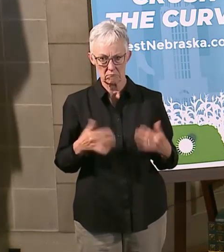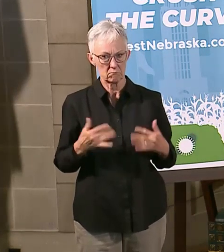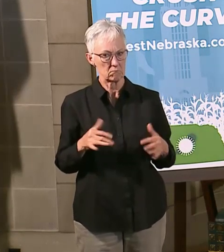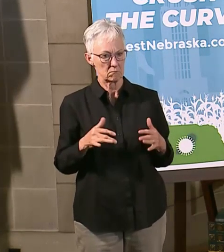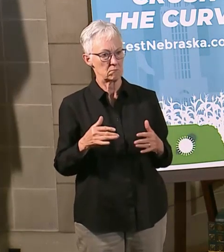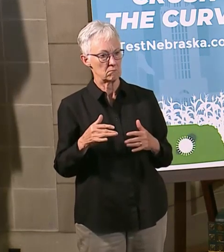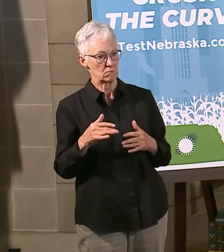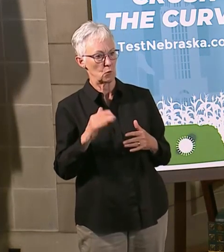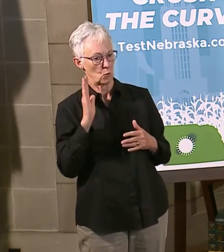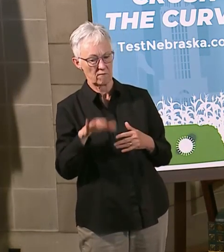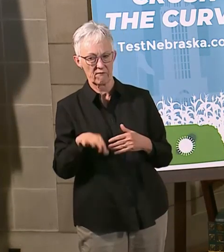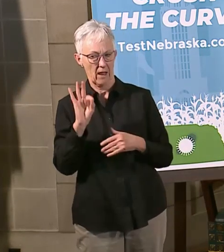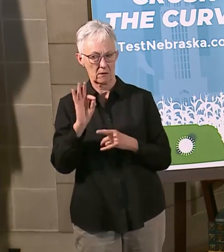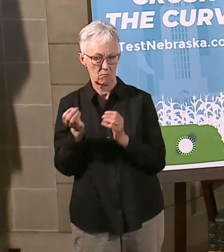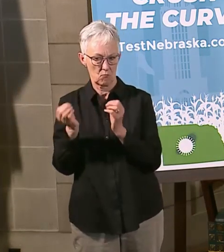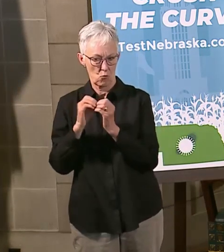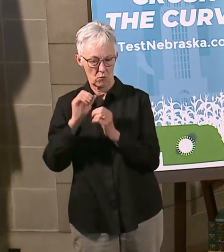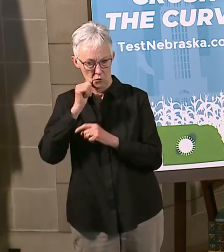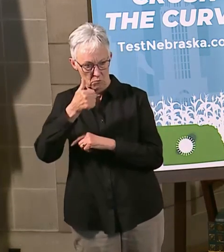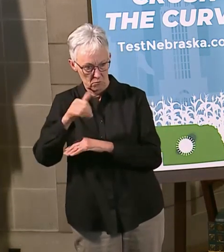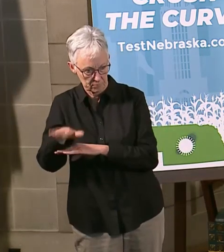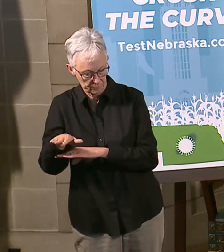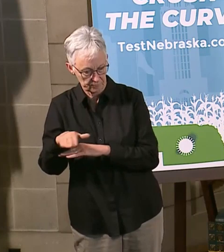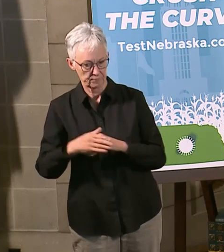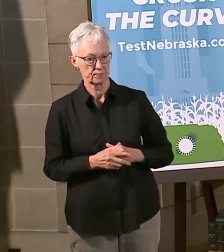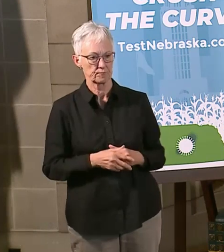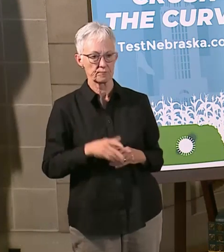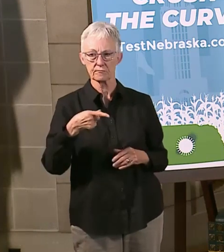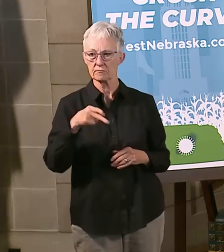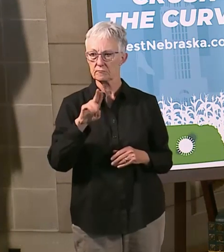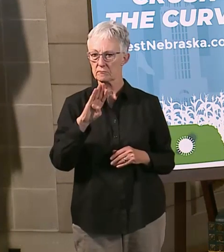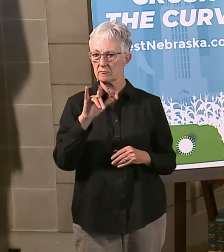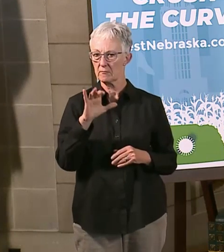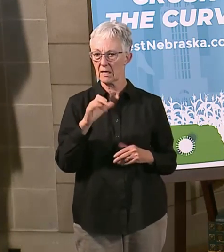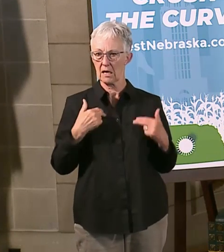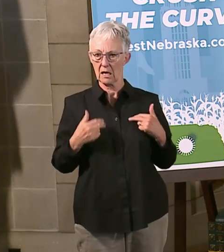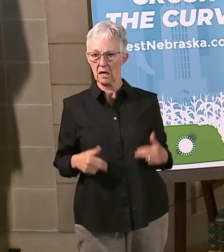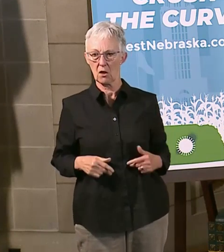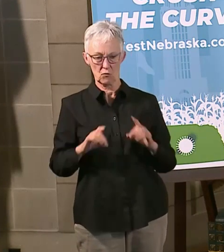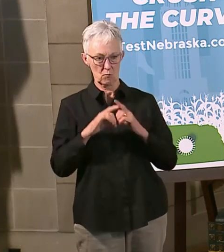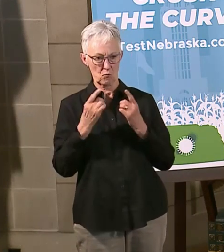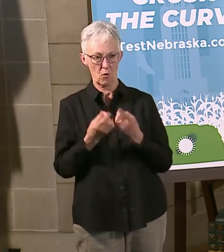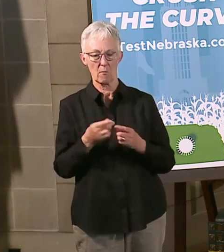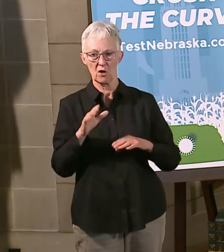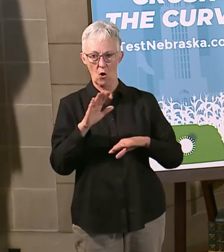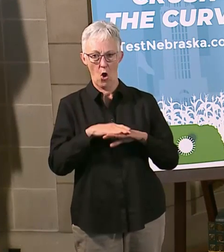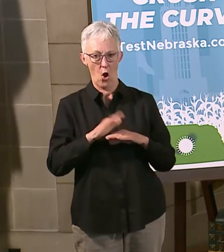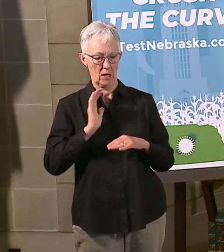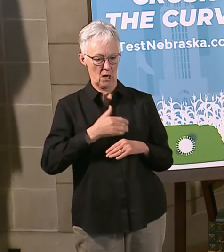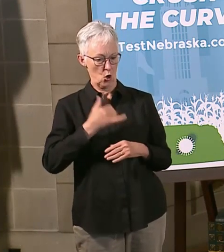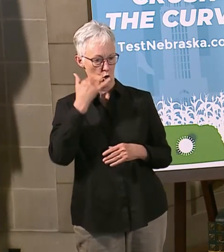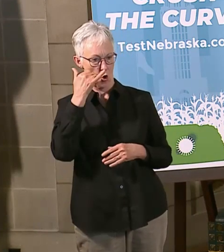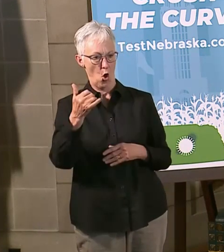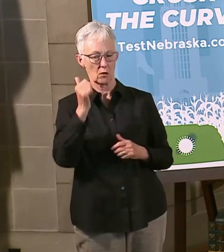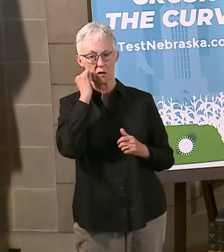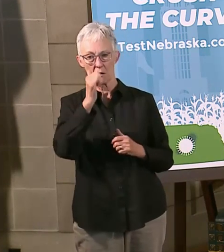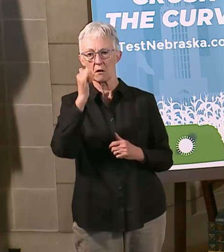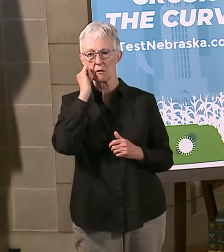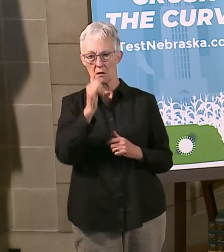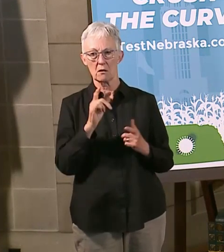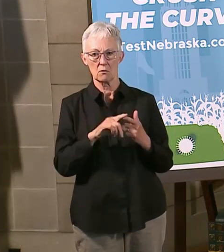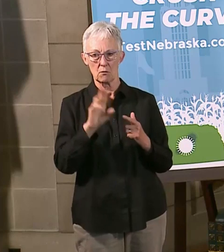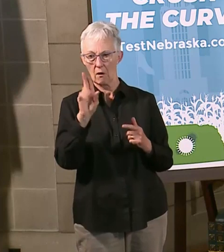have been taking. And by the way, the public health departments have been on the daily calls where this has been updated. So the public health